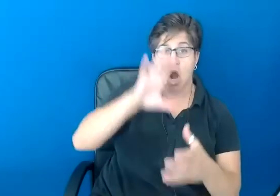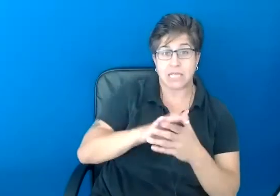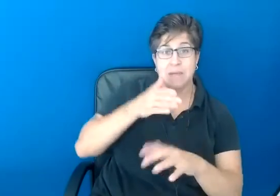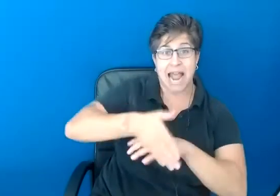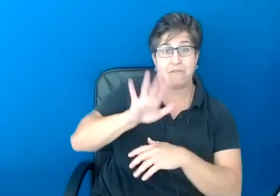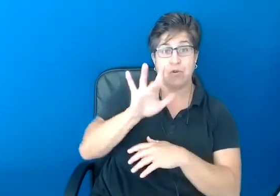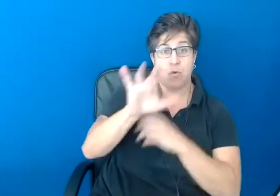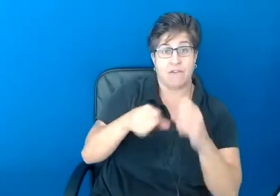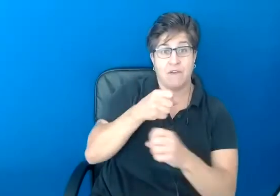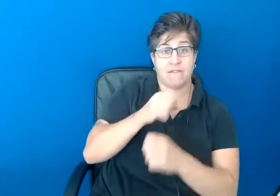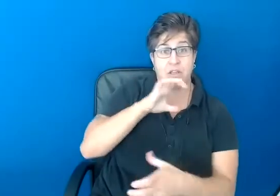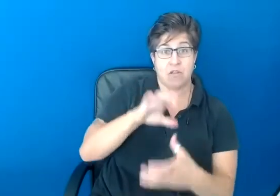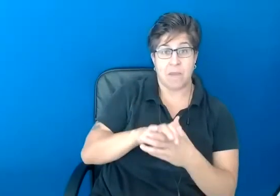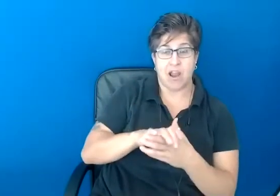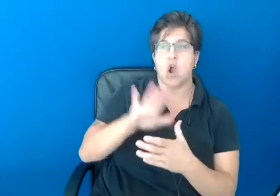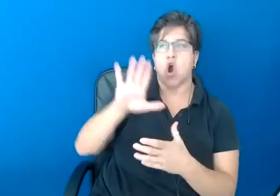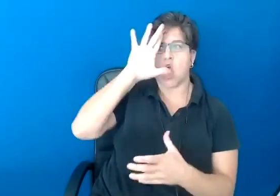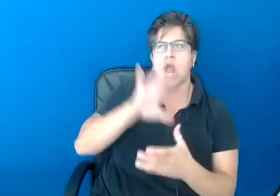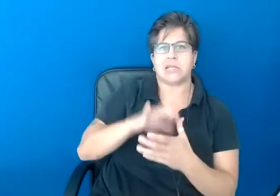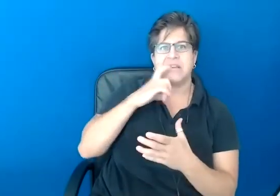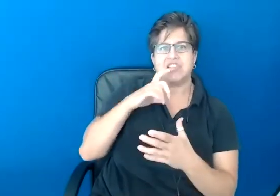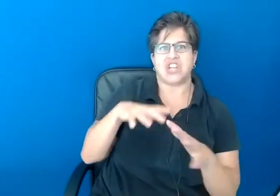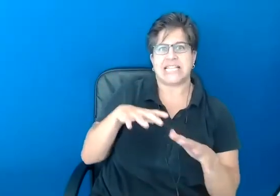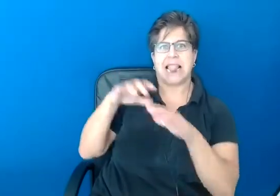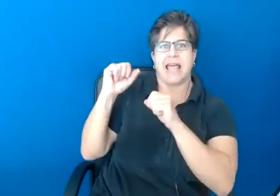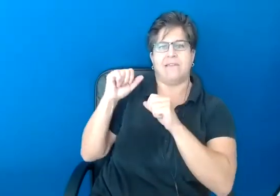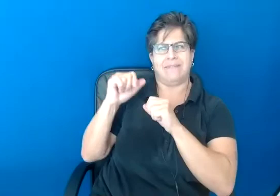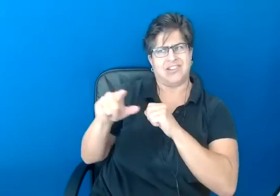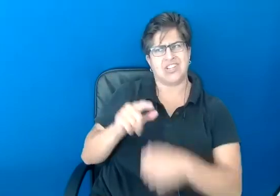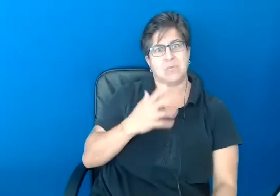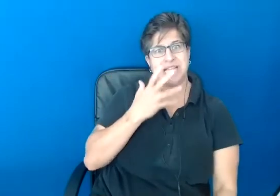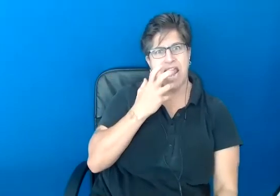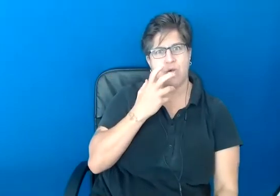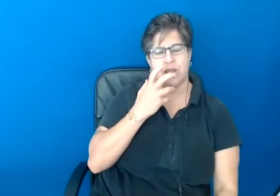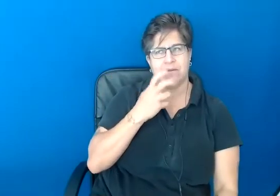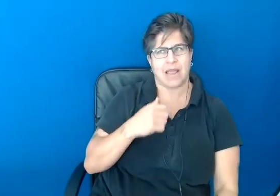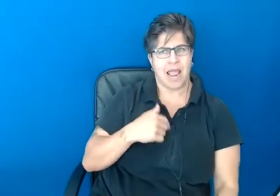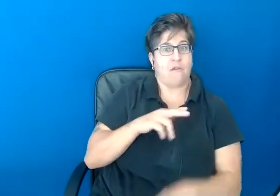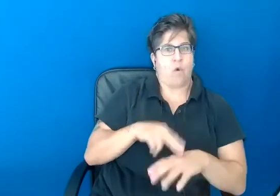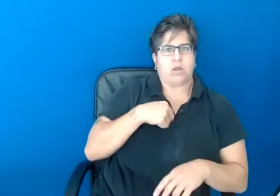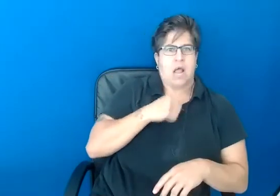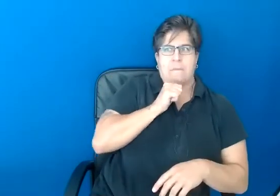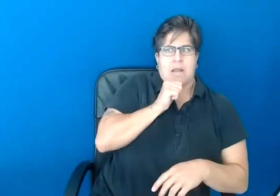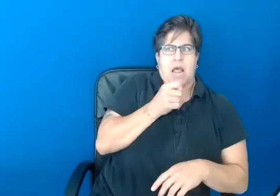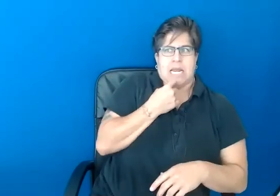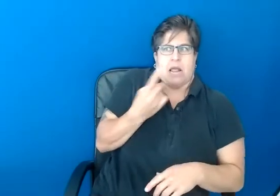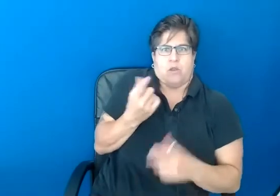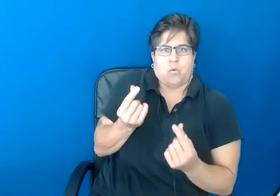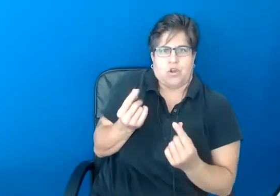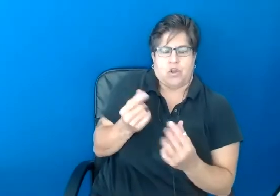saying, Al-Anon things like, well, blah, blah, blah, blah, blah, blah, blah, blah, blah, blah, well, blah, blah, blah. All of a sudden we hear a voice